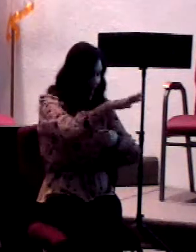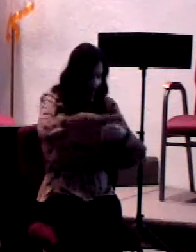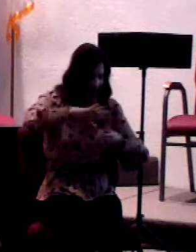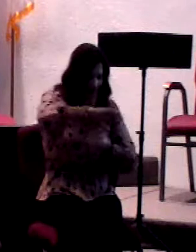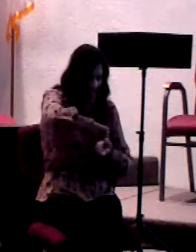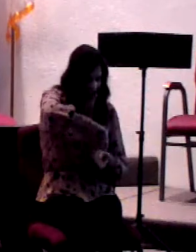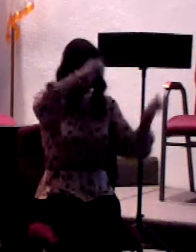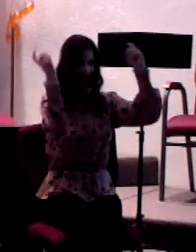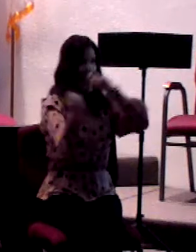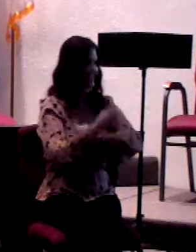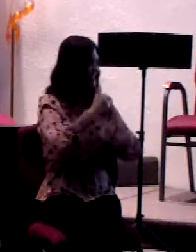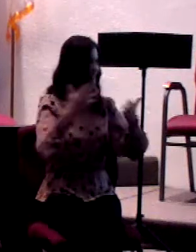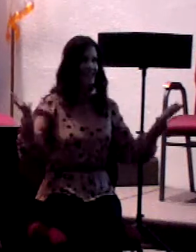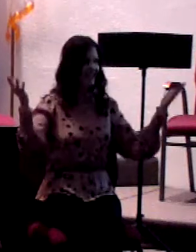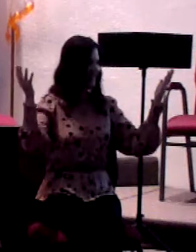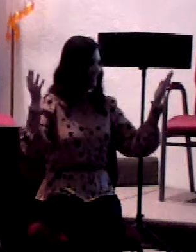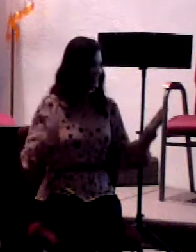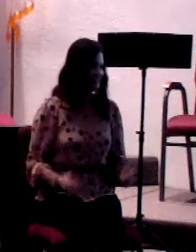changed.